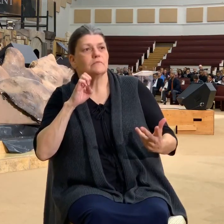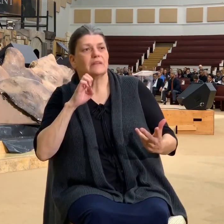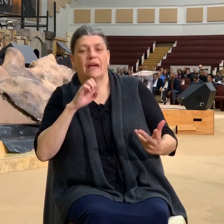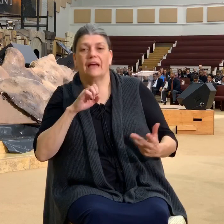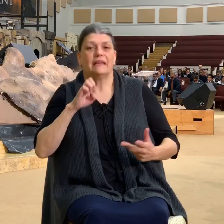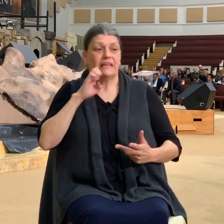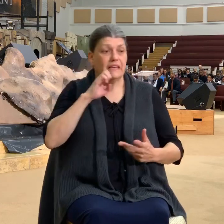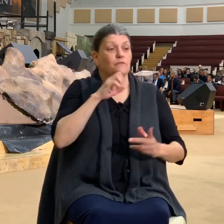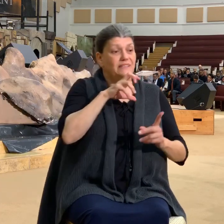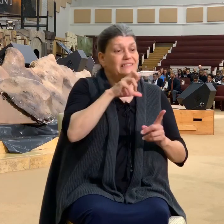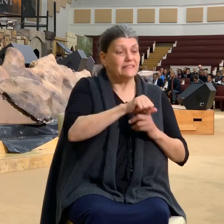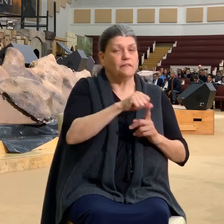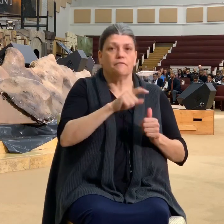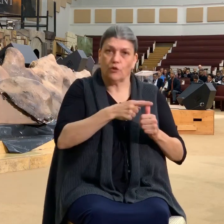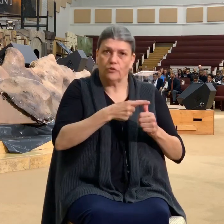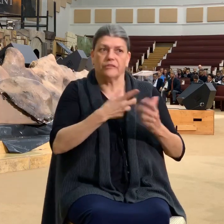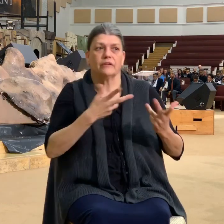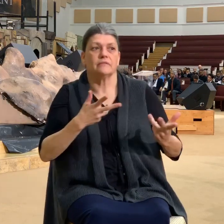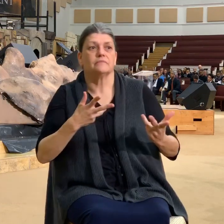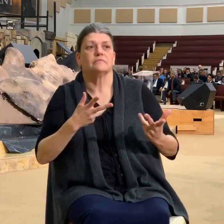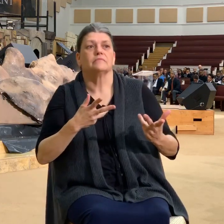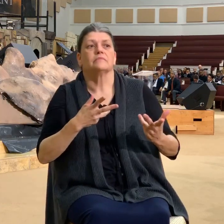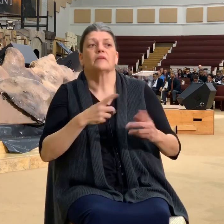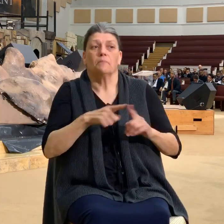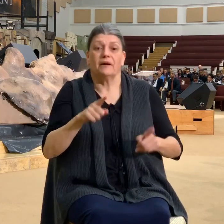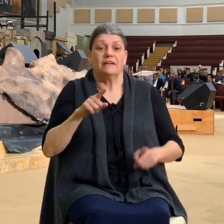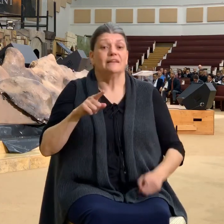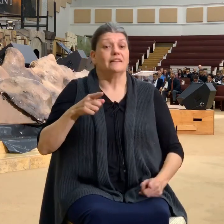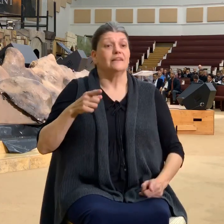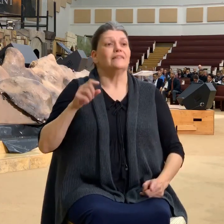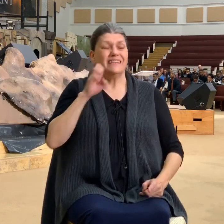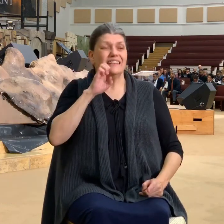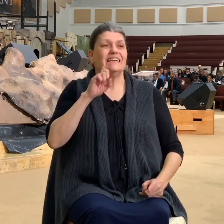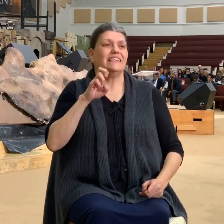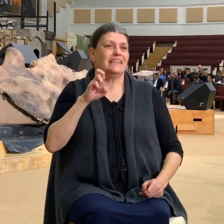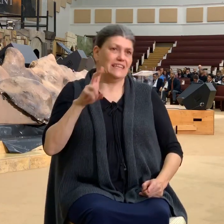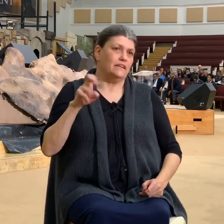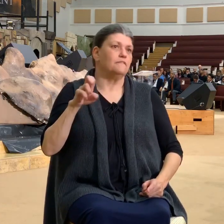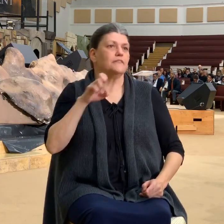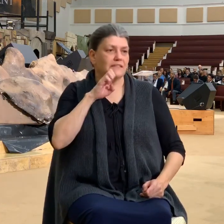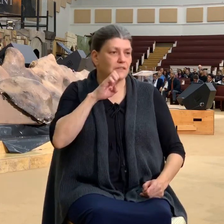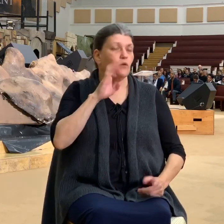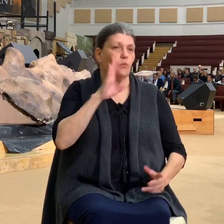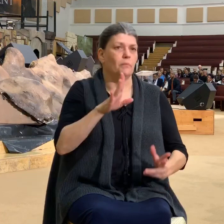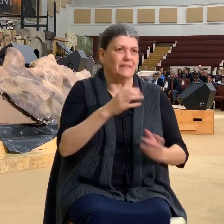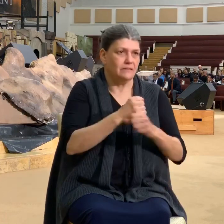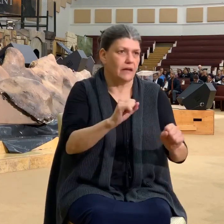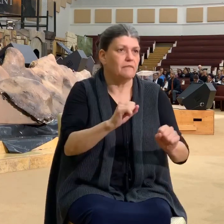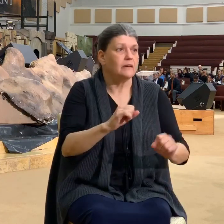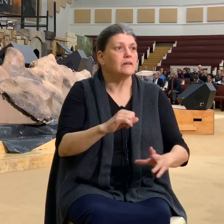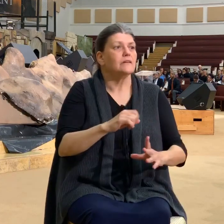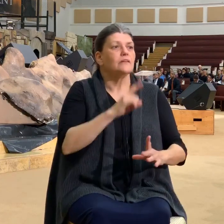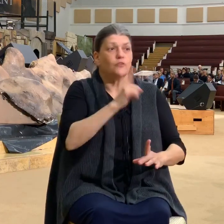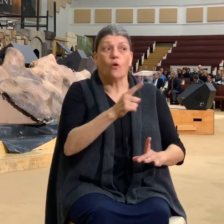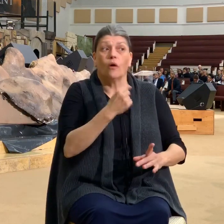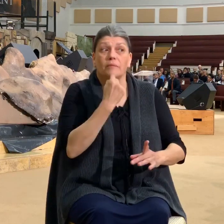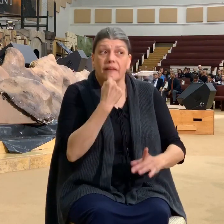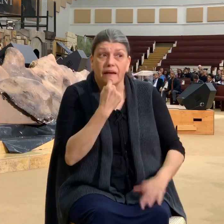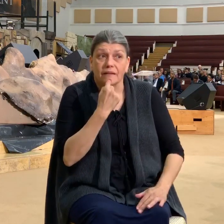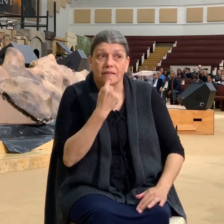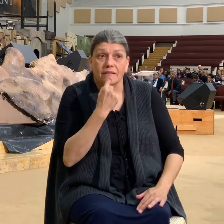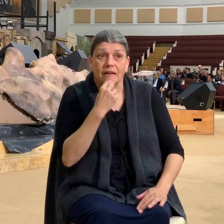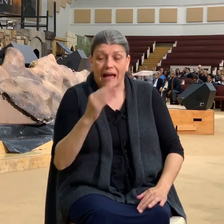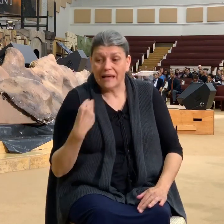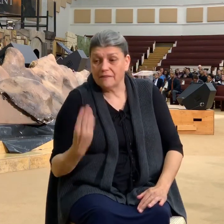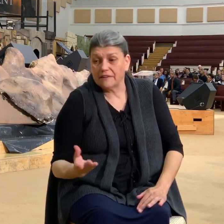being deceived was in the transgression. Notwithstanding, she shall be saved. So what he's talking about, he uses this, is that I had given Adam